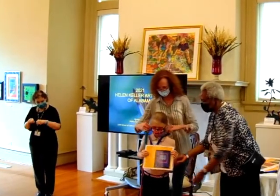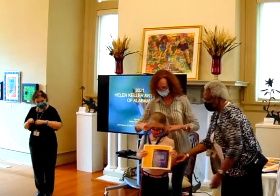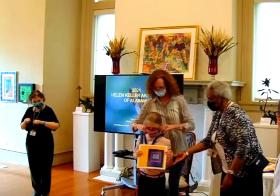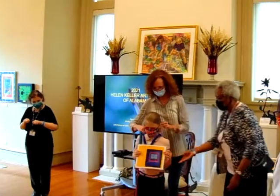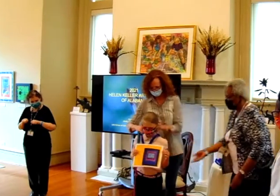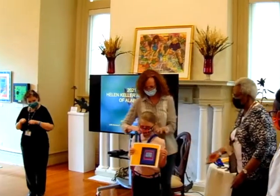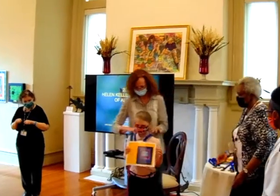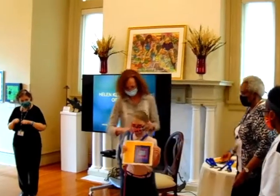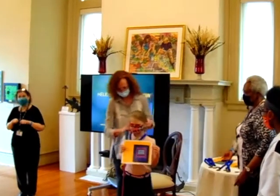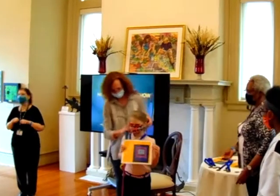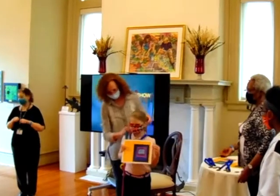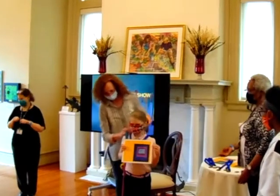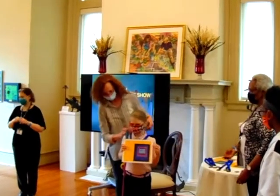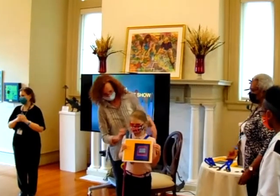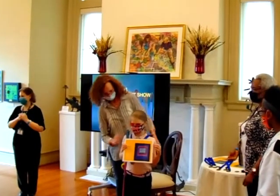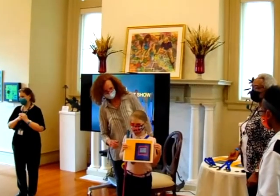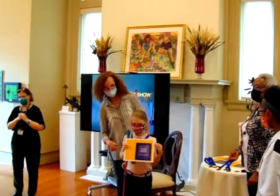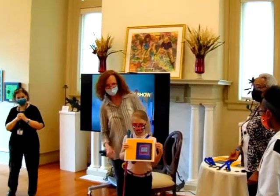There we go.